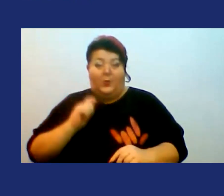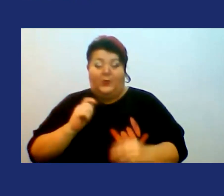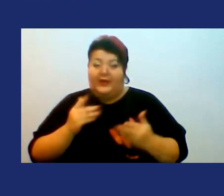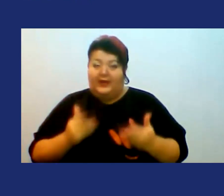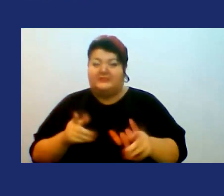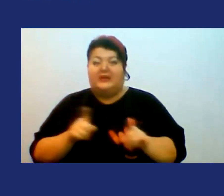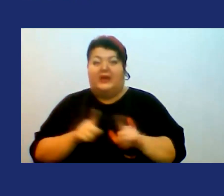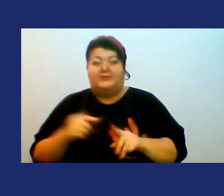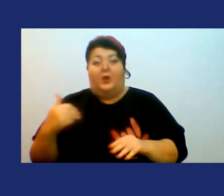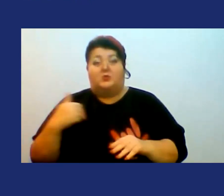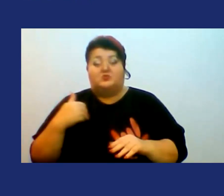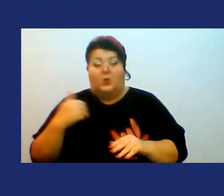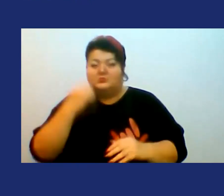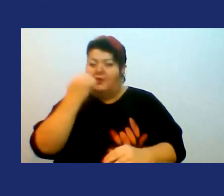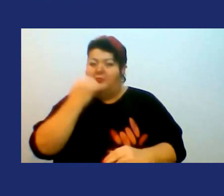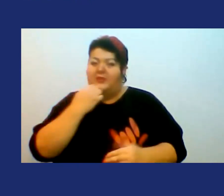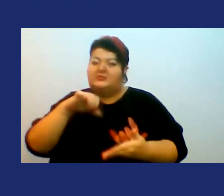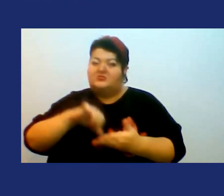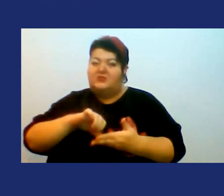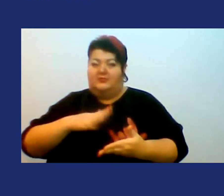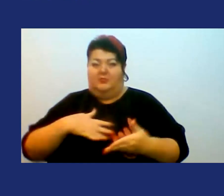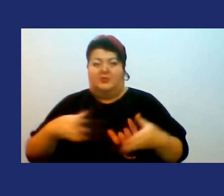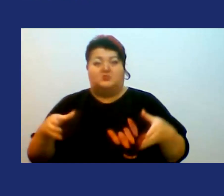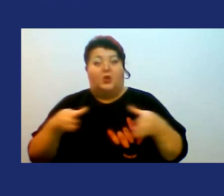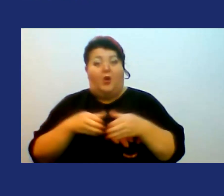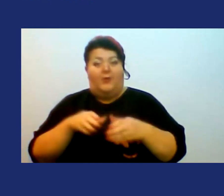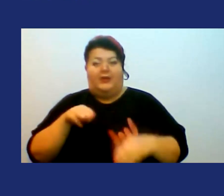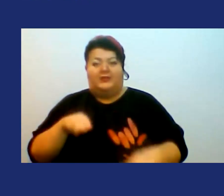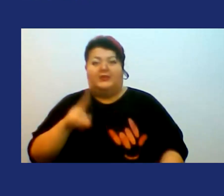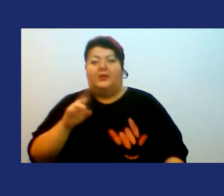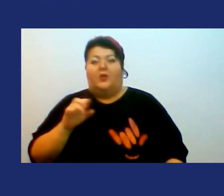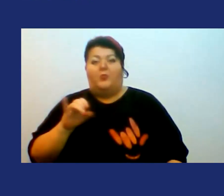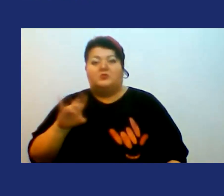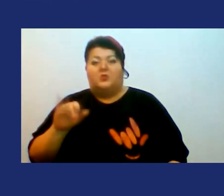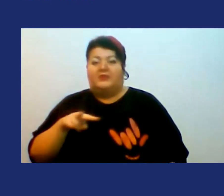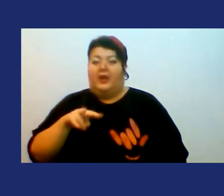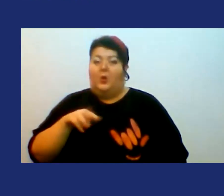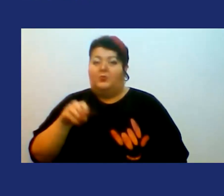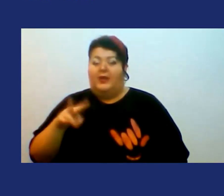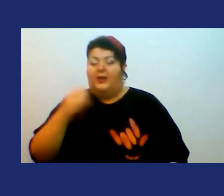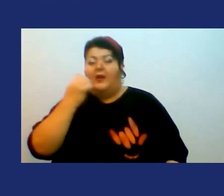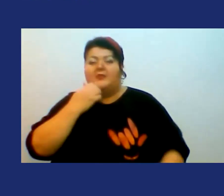and everyone else who supported it. So thank you all for joining, and stay safe and healthy and well.